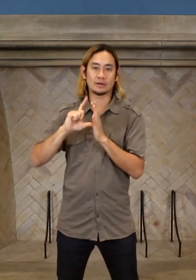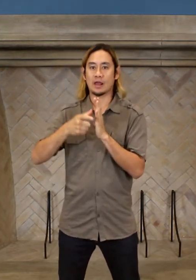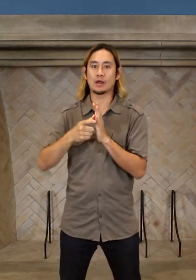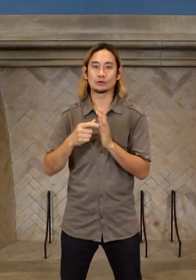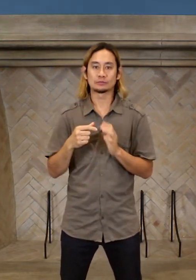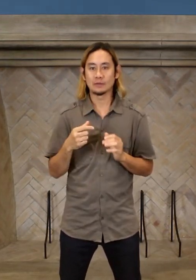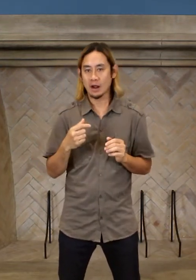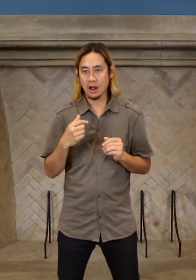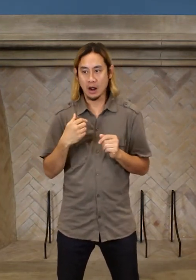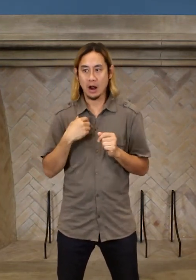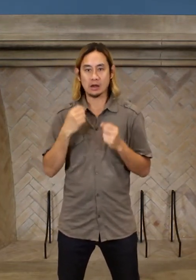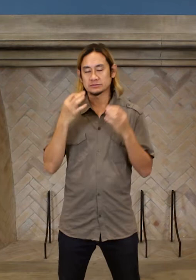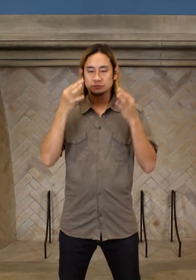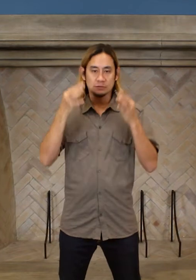A few years later,